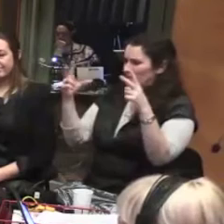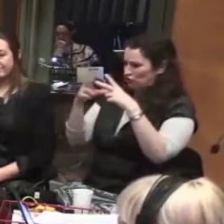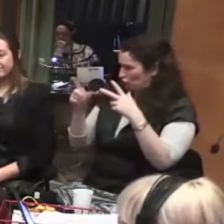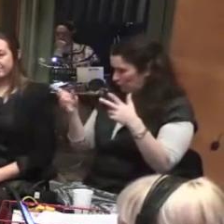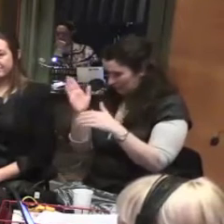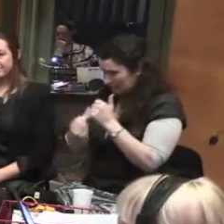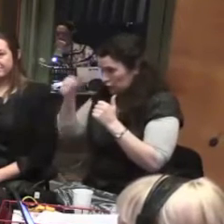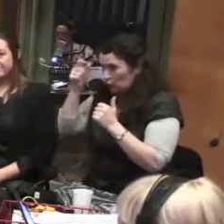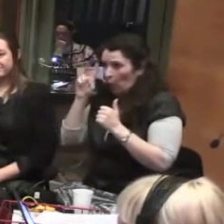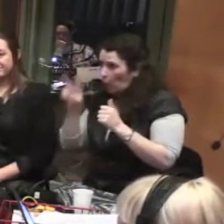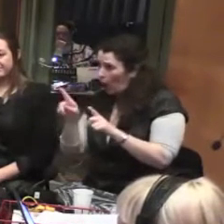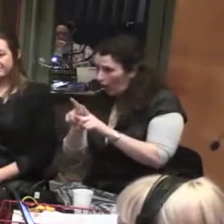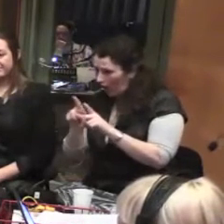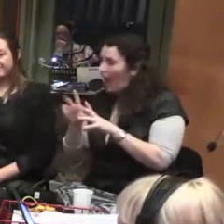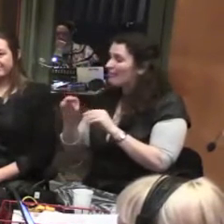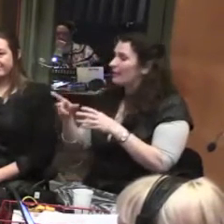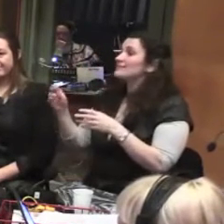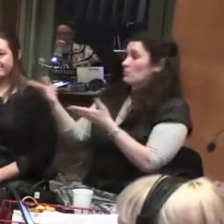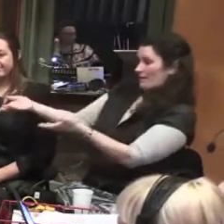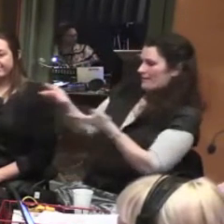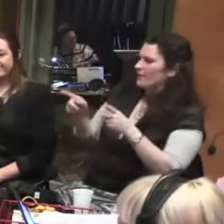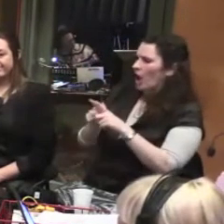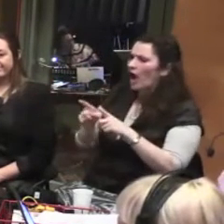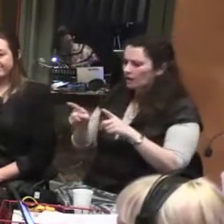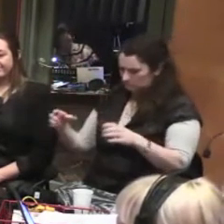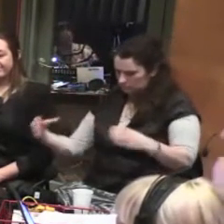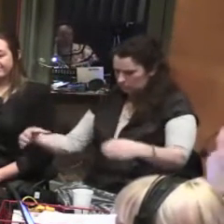and then you understood the coat hanger reference and so on. And it